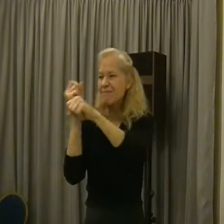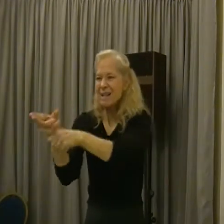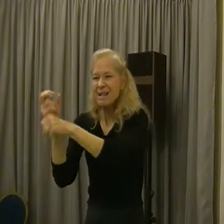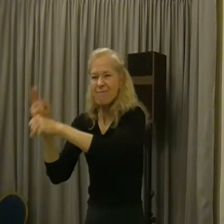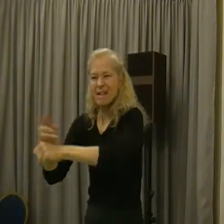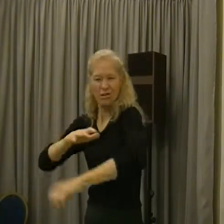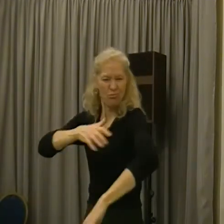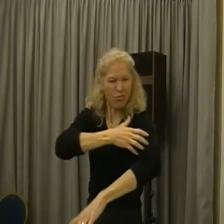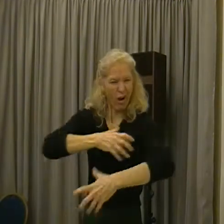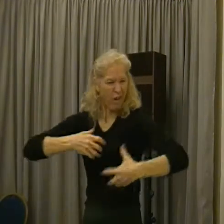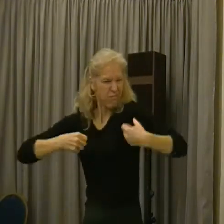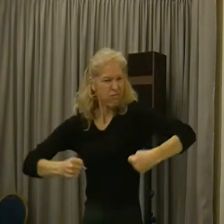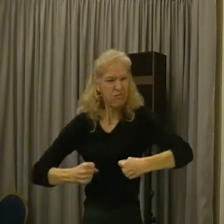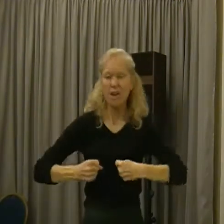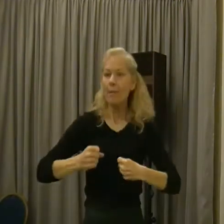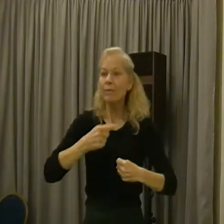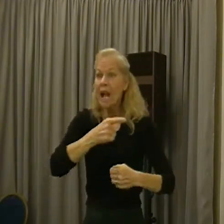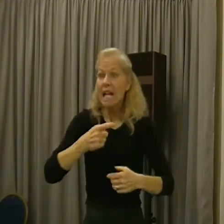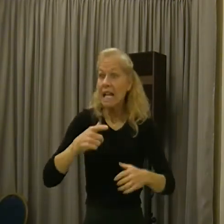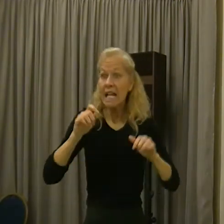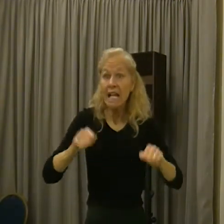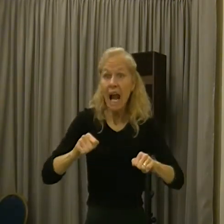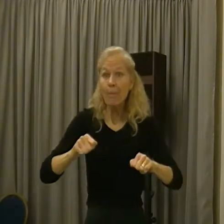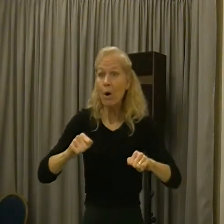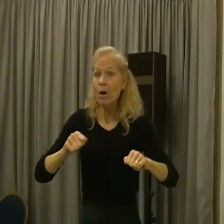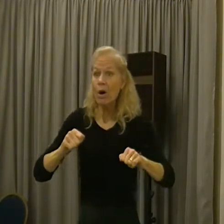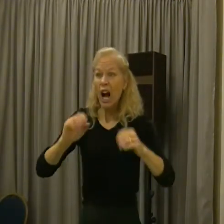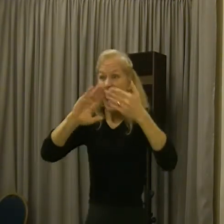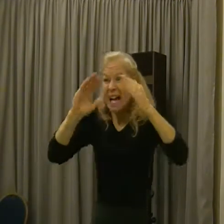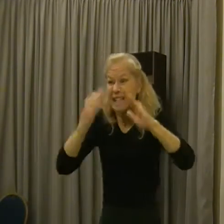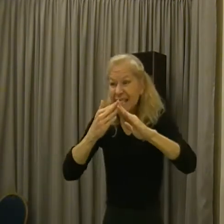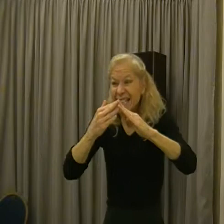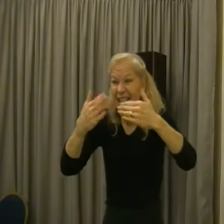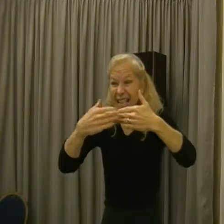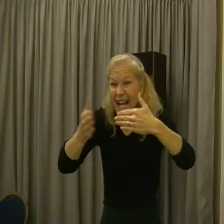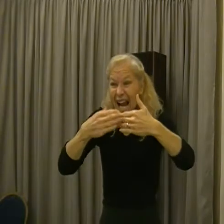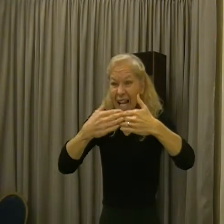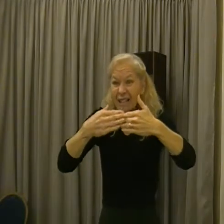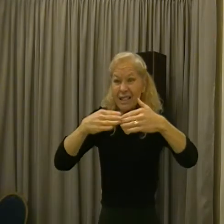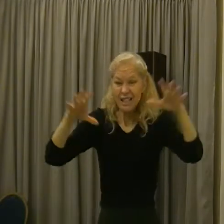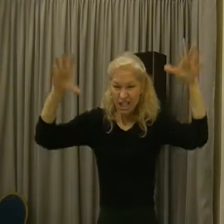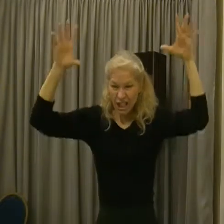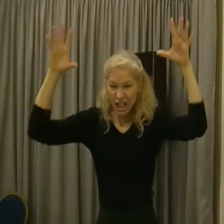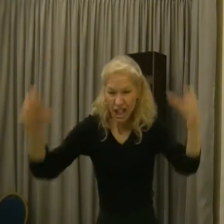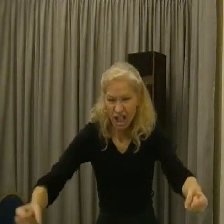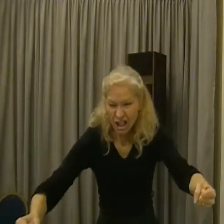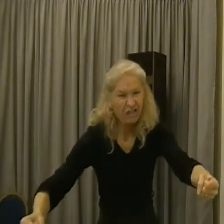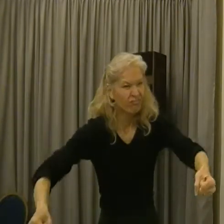Samson! What did that prove? God didn't want him in there with a harlot in the first place, did he?